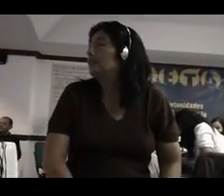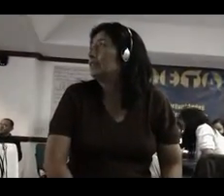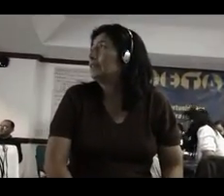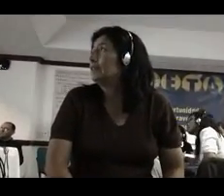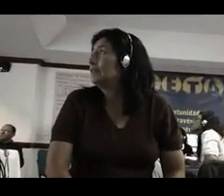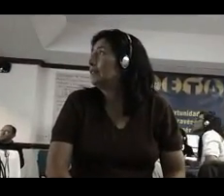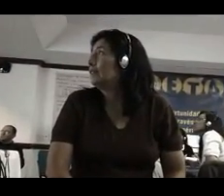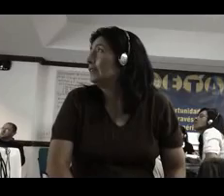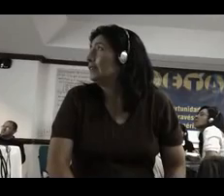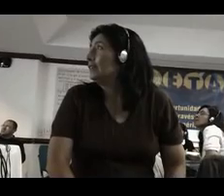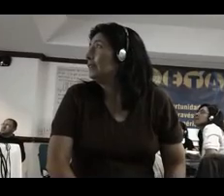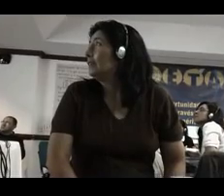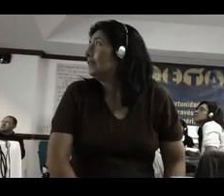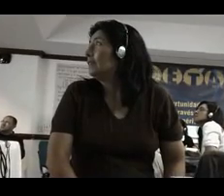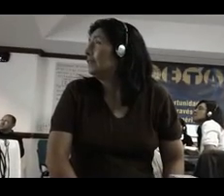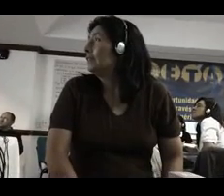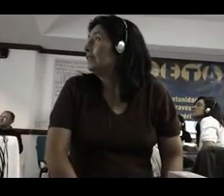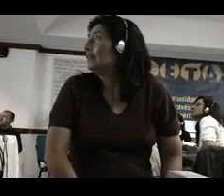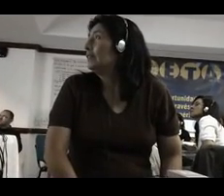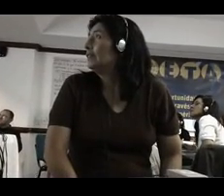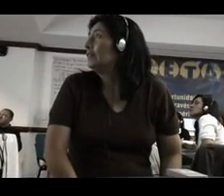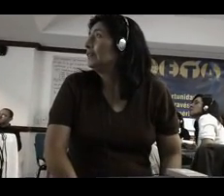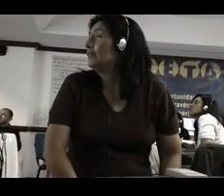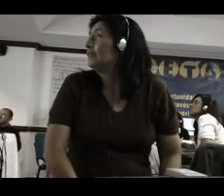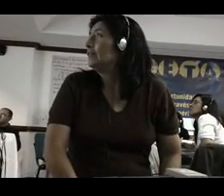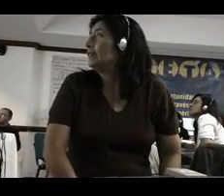One more. Oh.